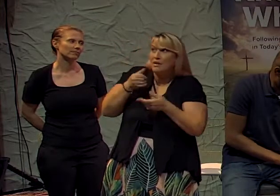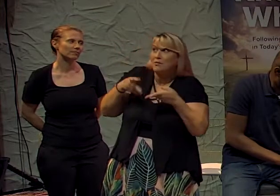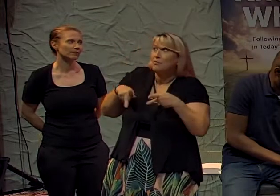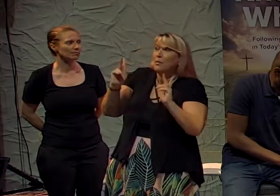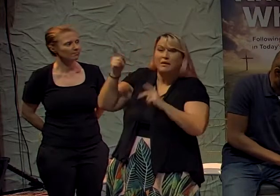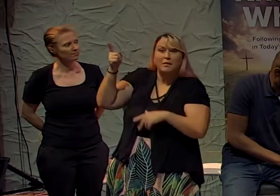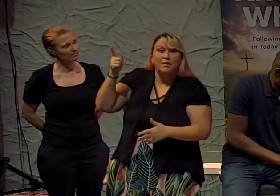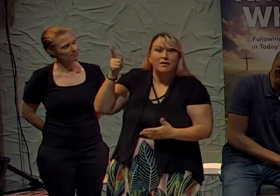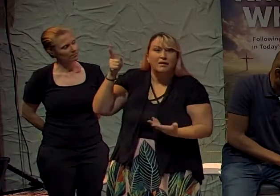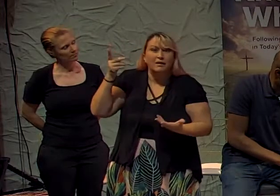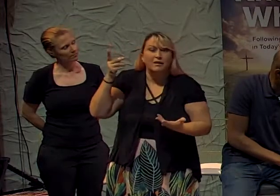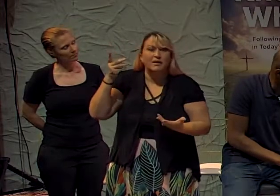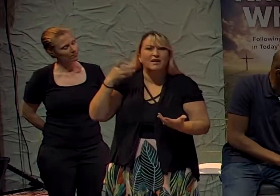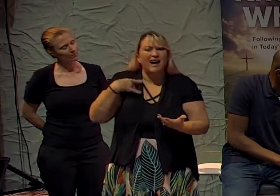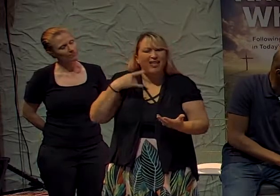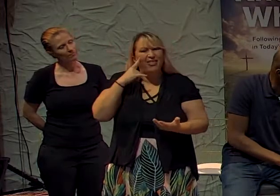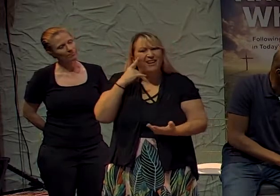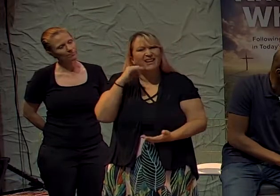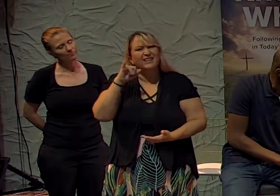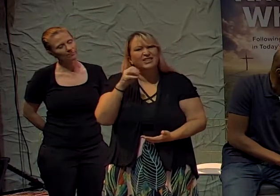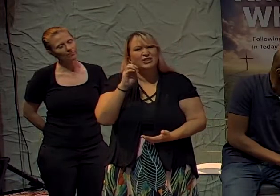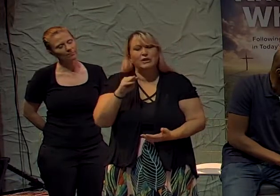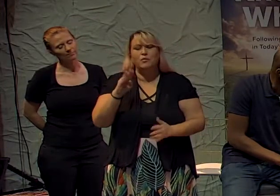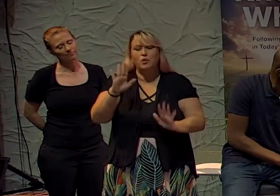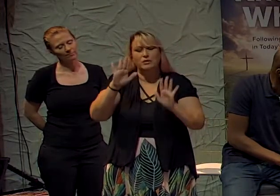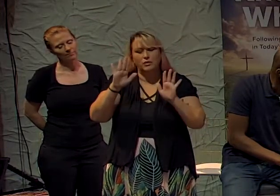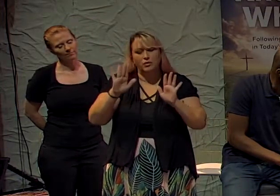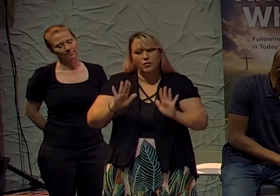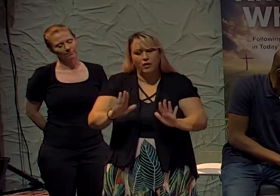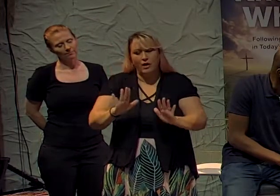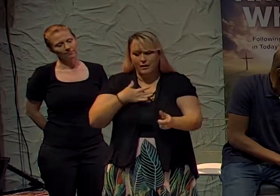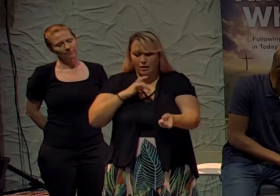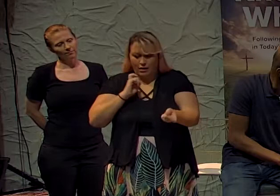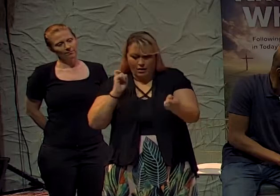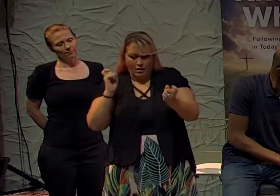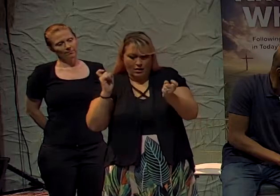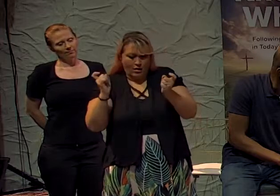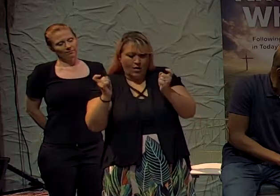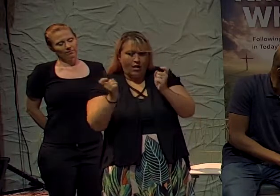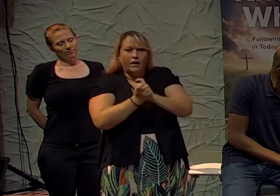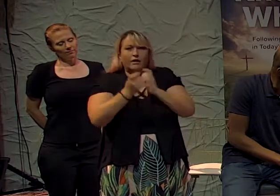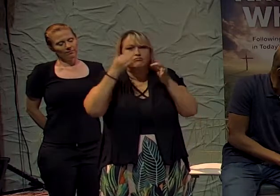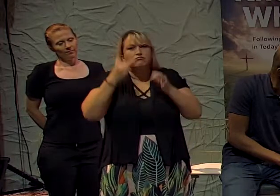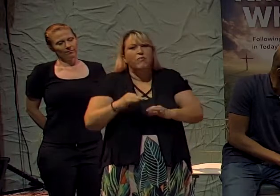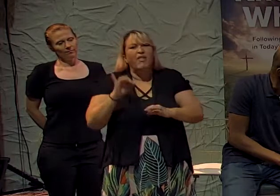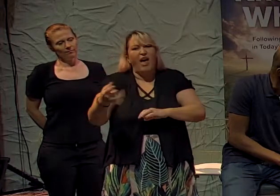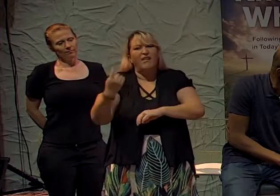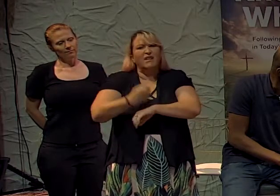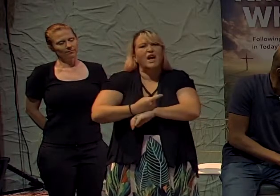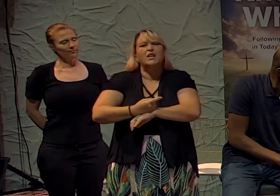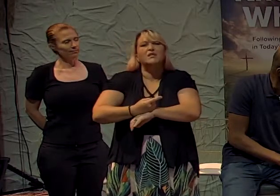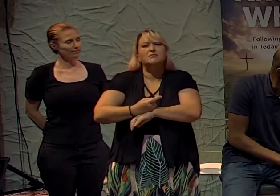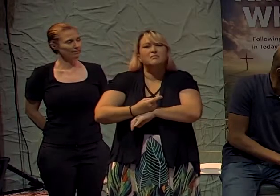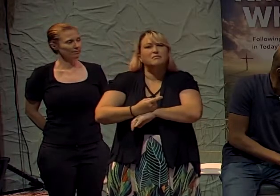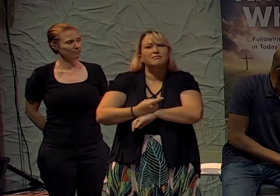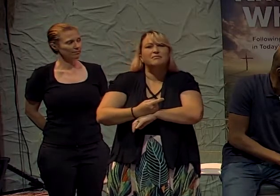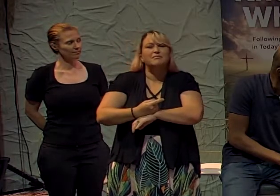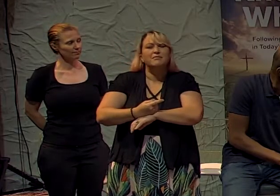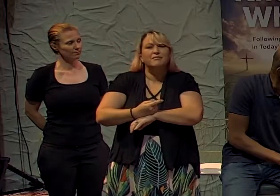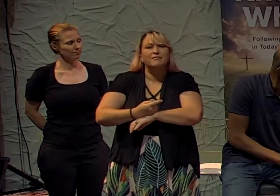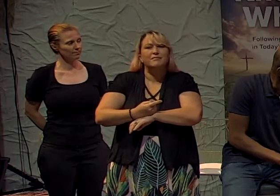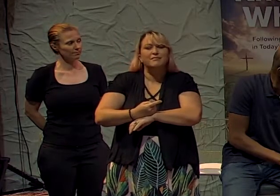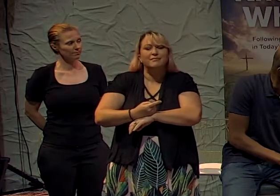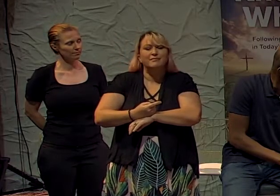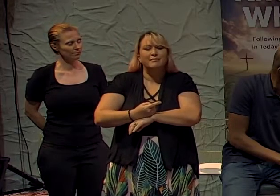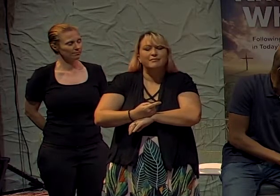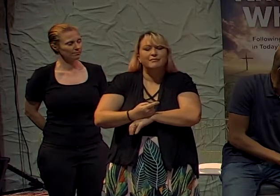think Jim, it was great. He turned it around in such a great way. He decided that day, he goes, I'm